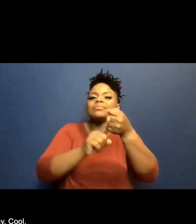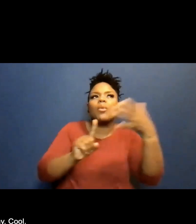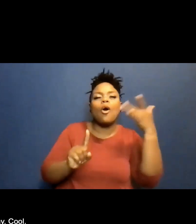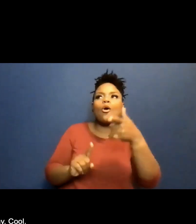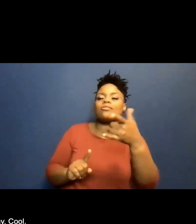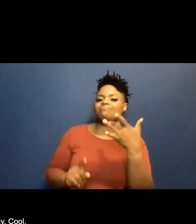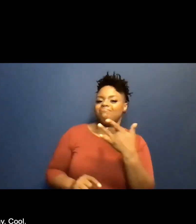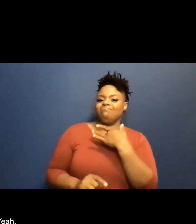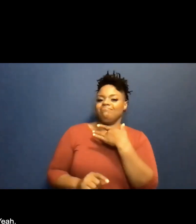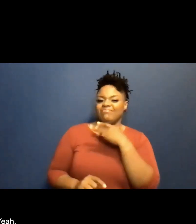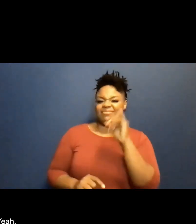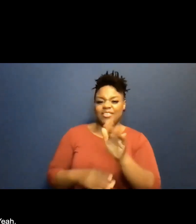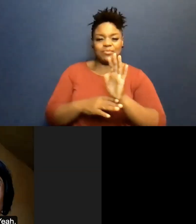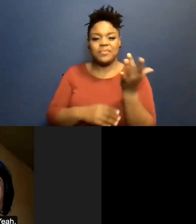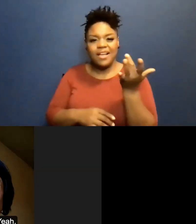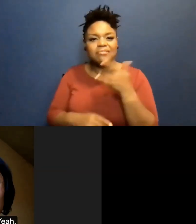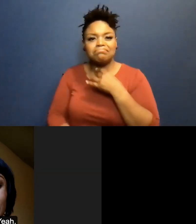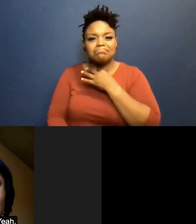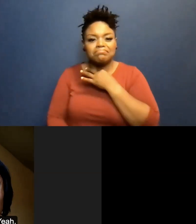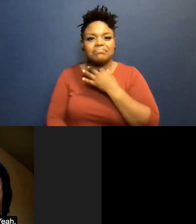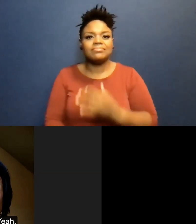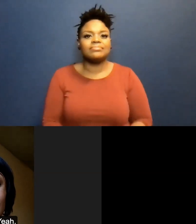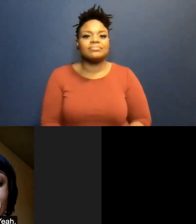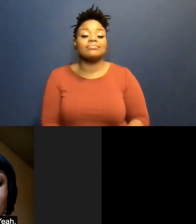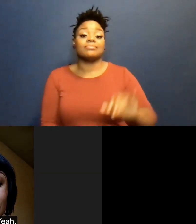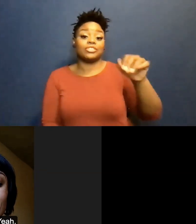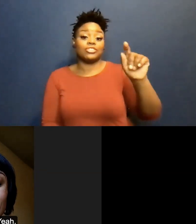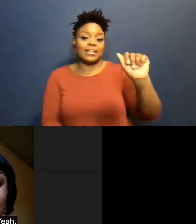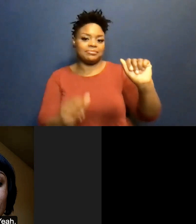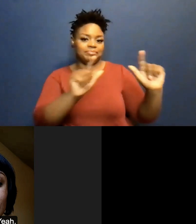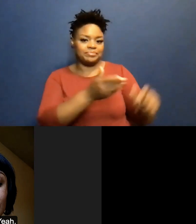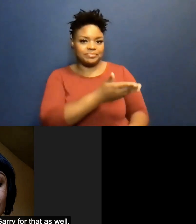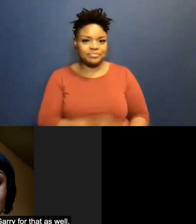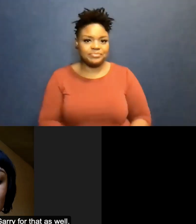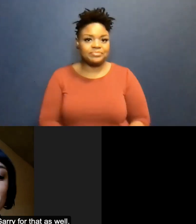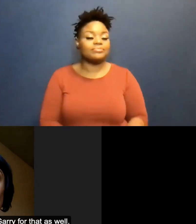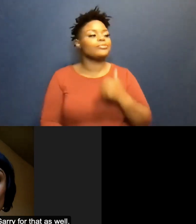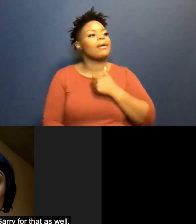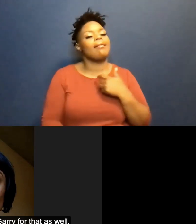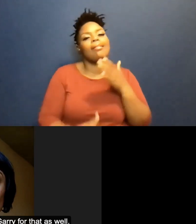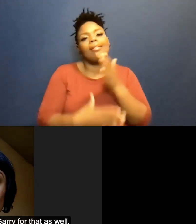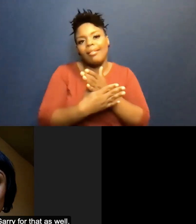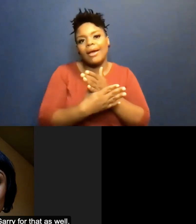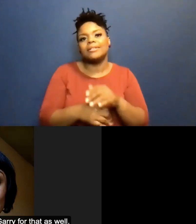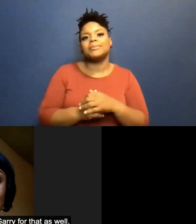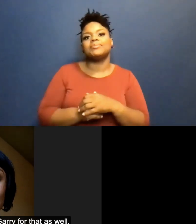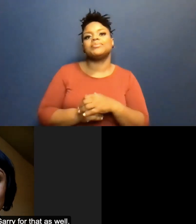Okay, cool. Yeah. And So Ray, get you and Garry for that as well. So